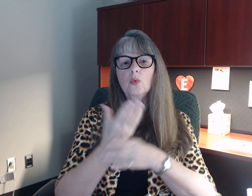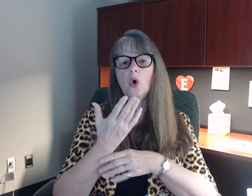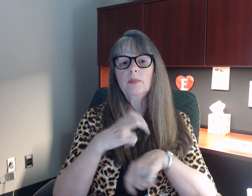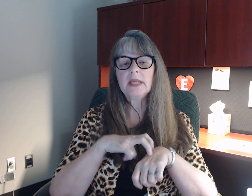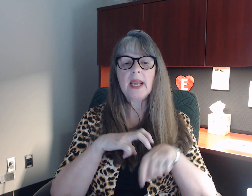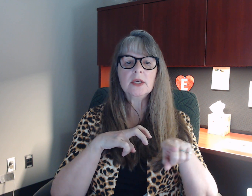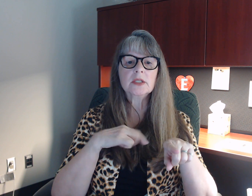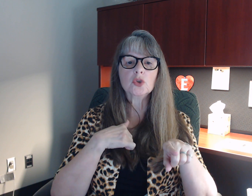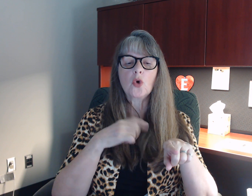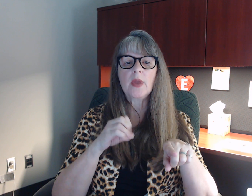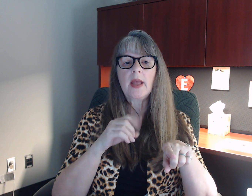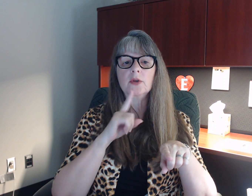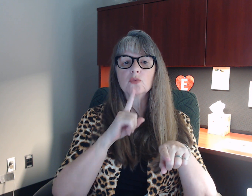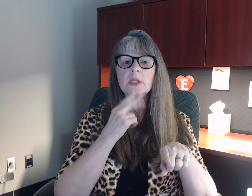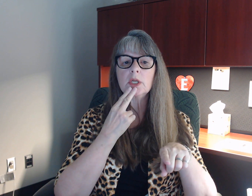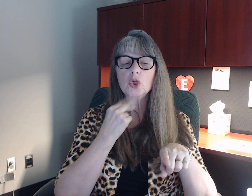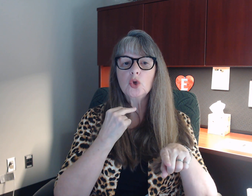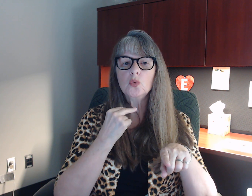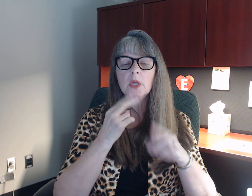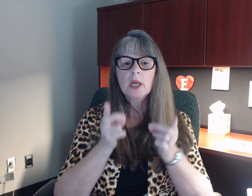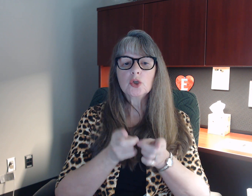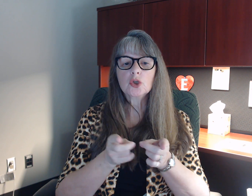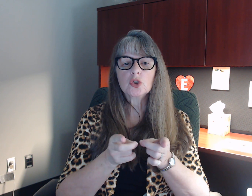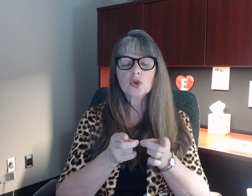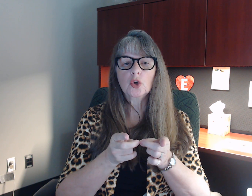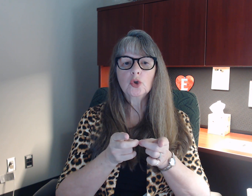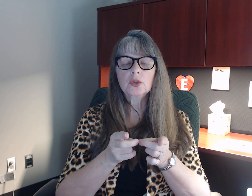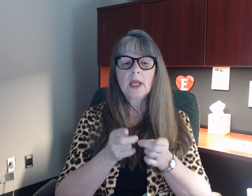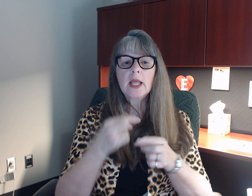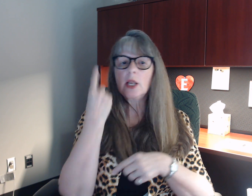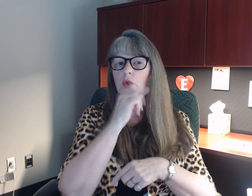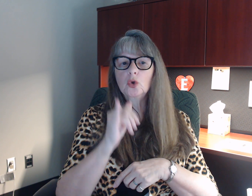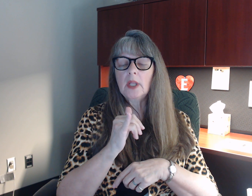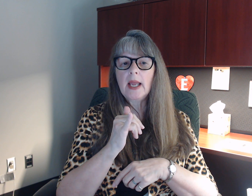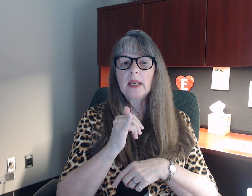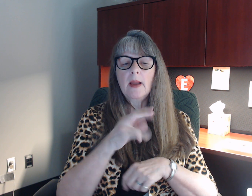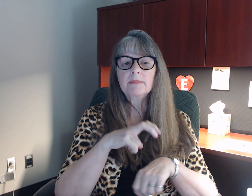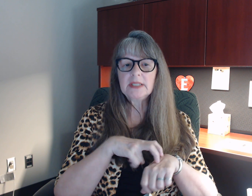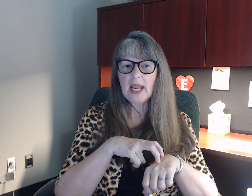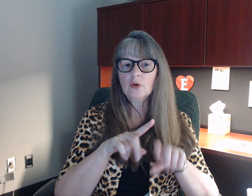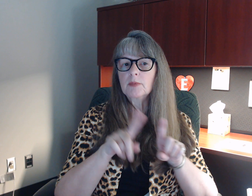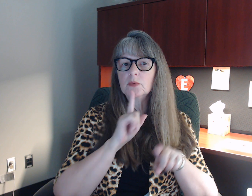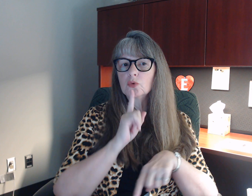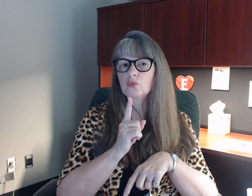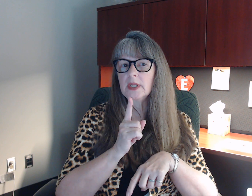grow potatoes, and so they had these really cute dessert. It looked like potatoes, but it was a